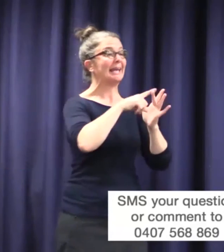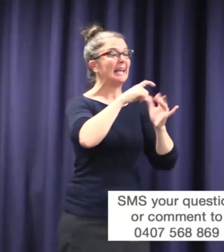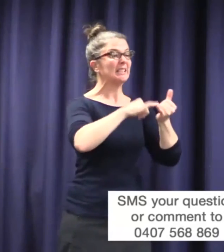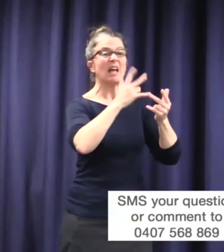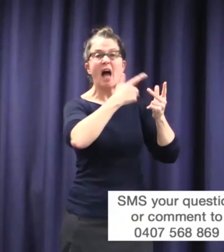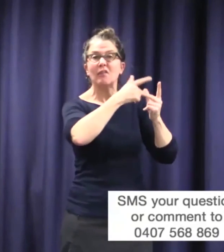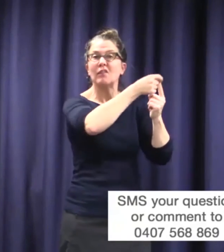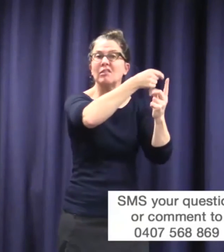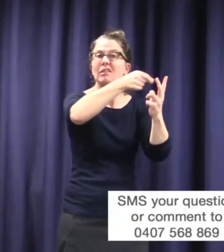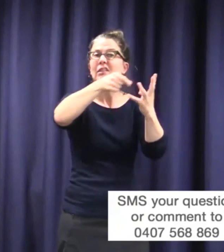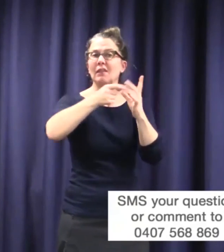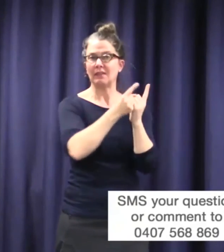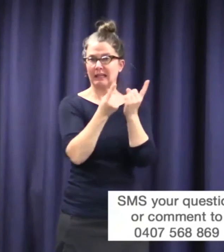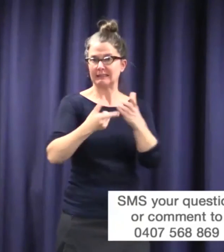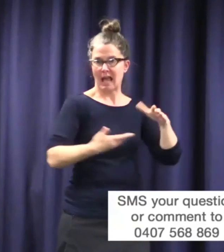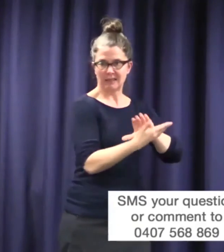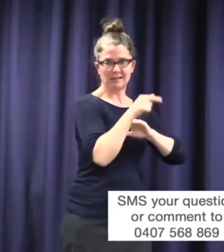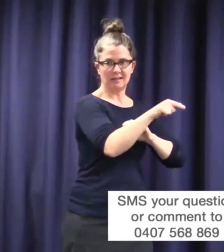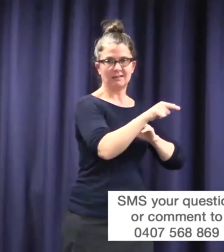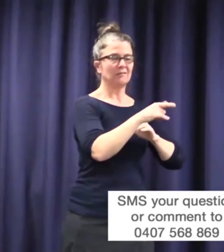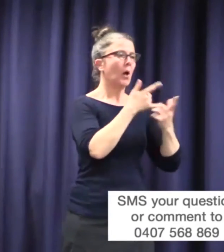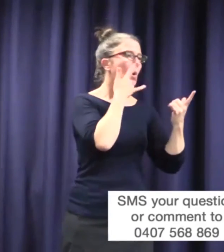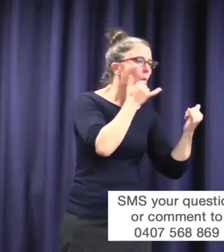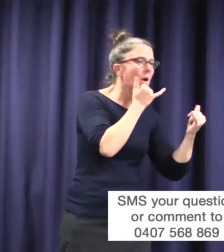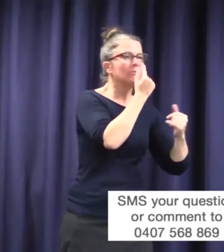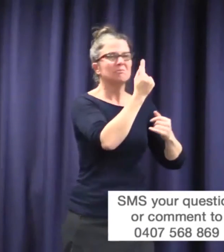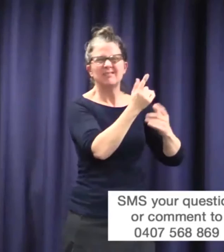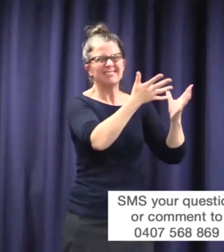But as I explained, it all happens in one spot.